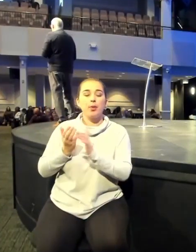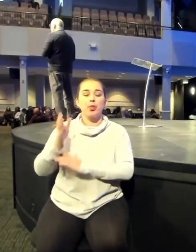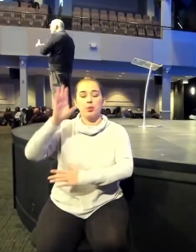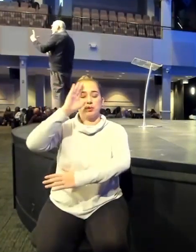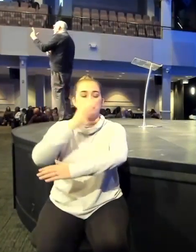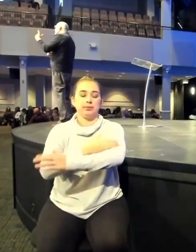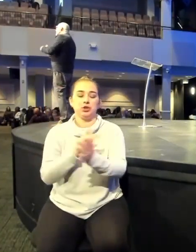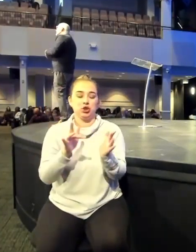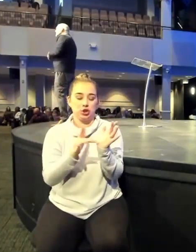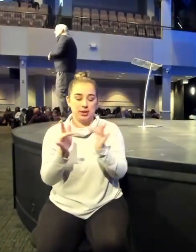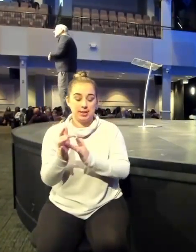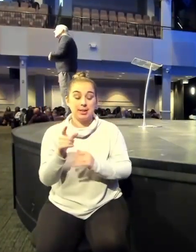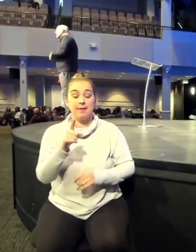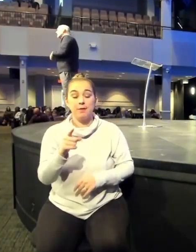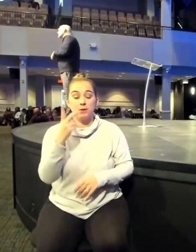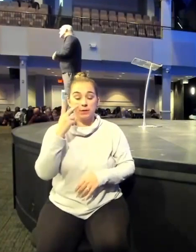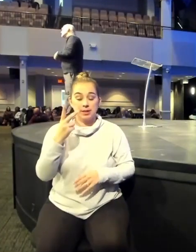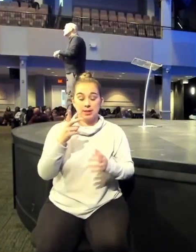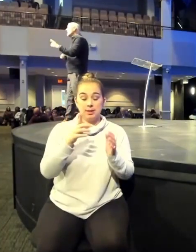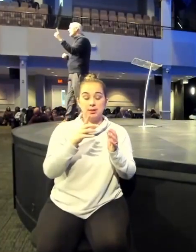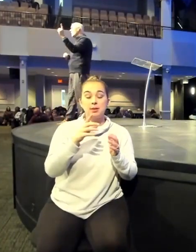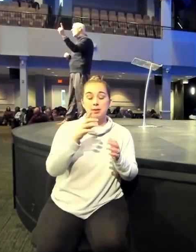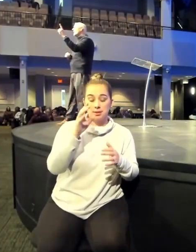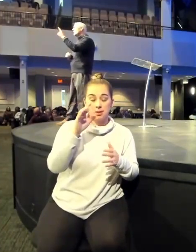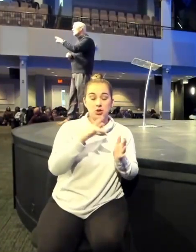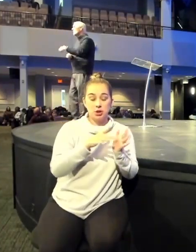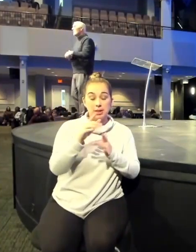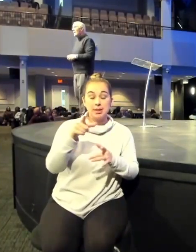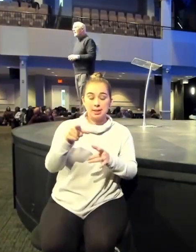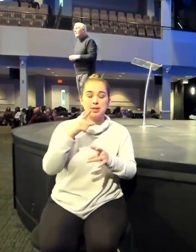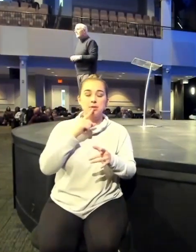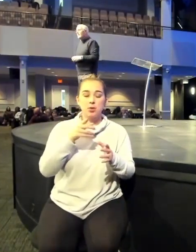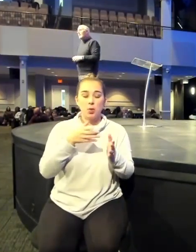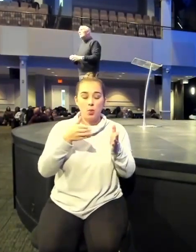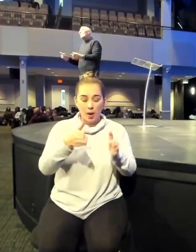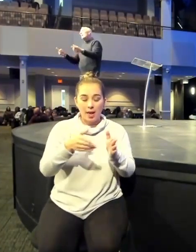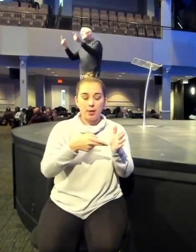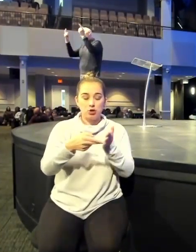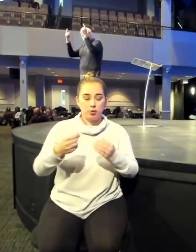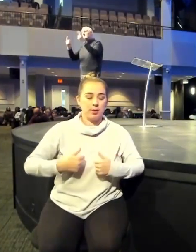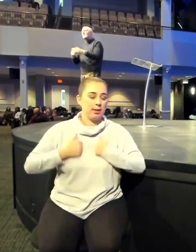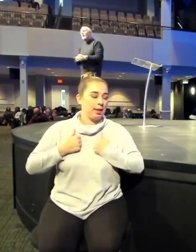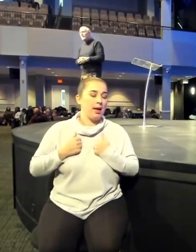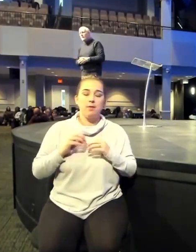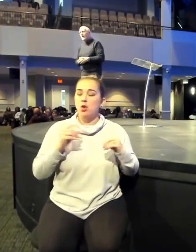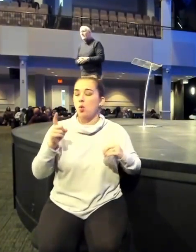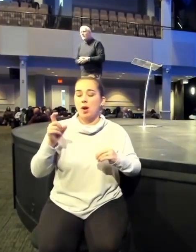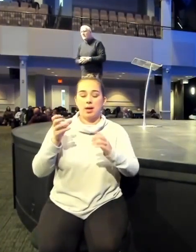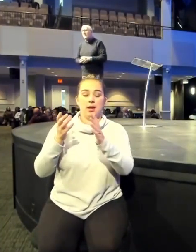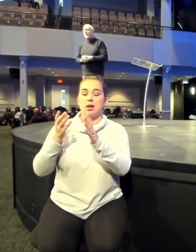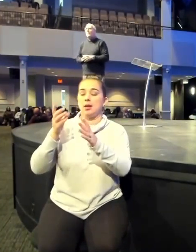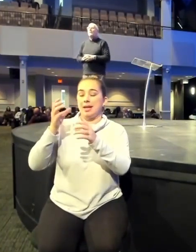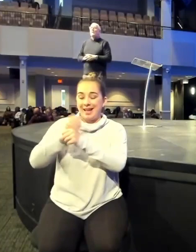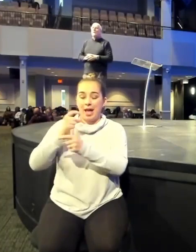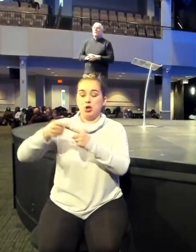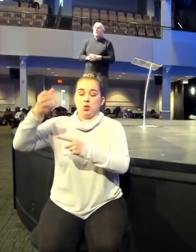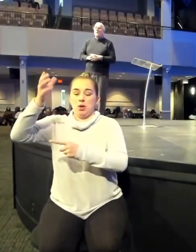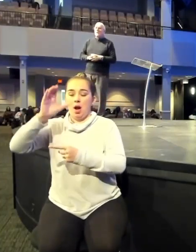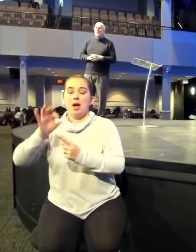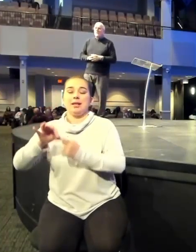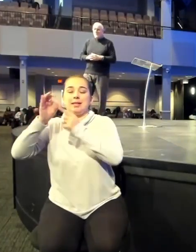said, if you've seen me, you've seen the Father. Jesus said, I'm the way, the truth, and the life. No man comes to God the Father except by